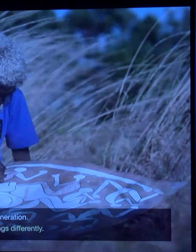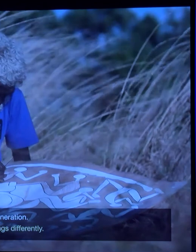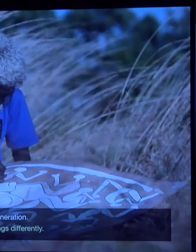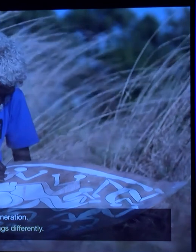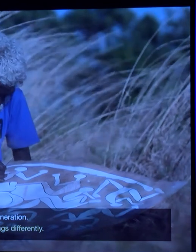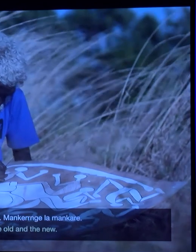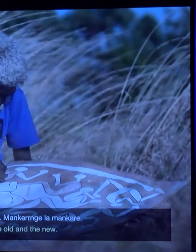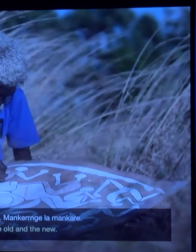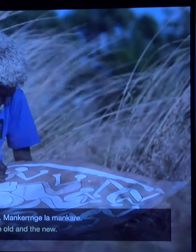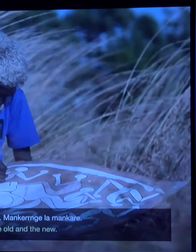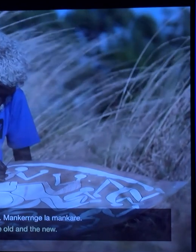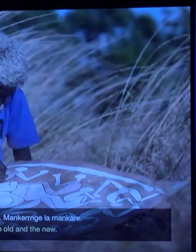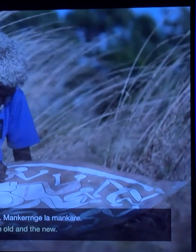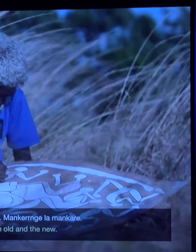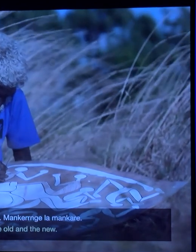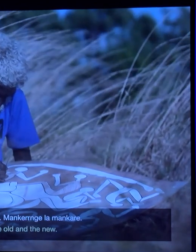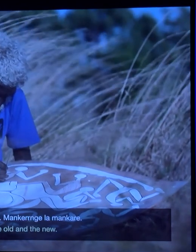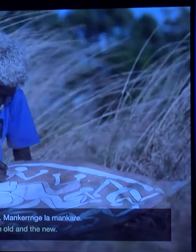generation wat ngai